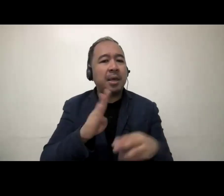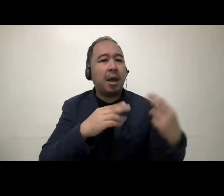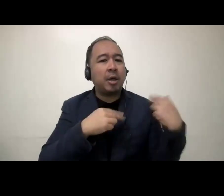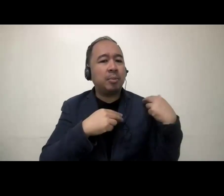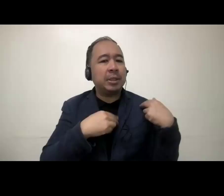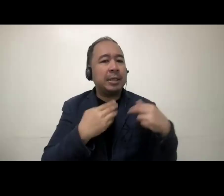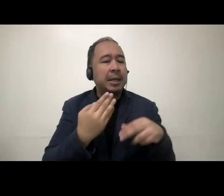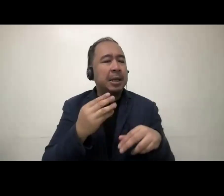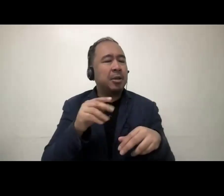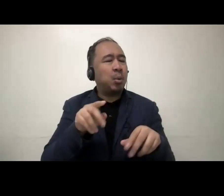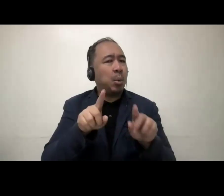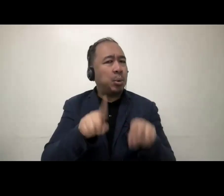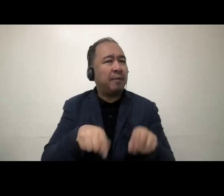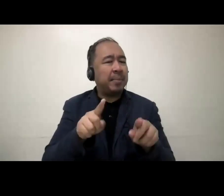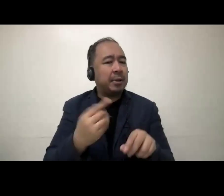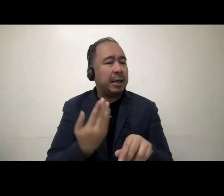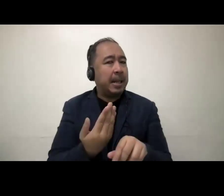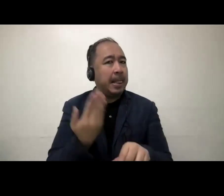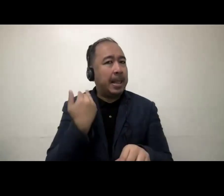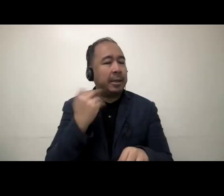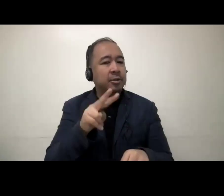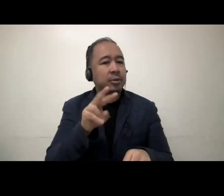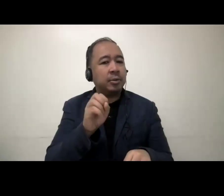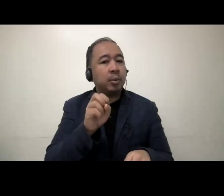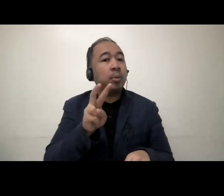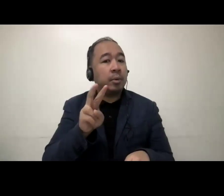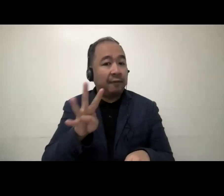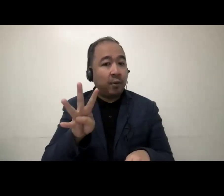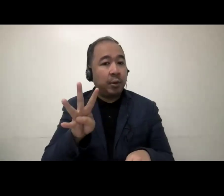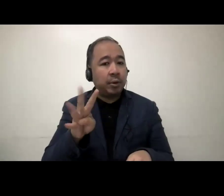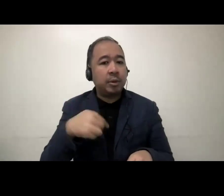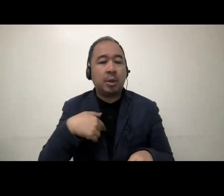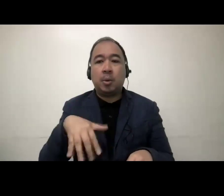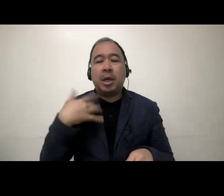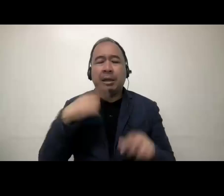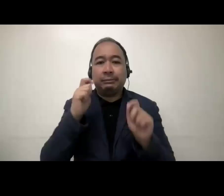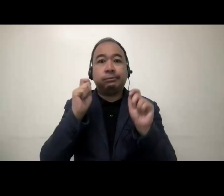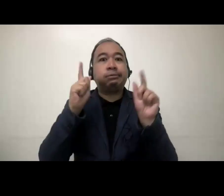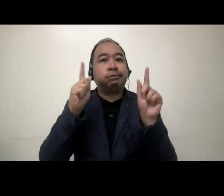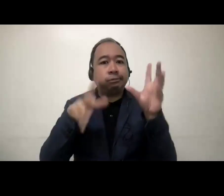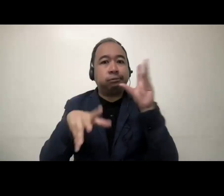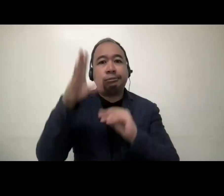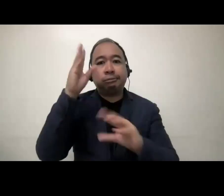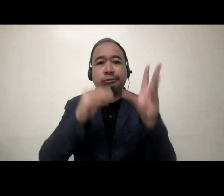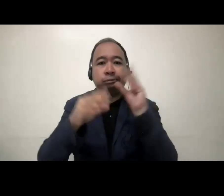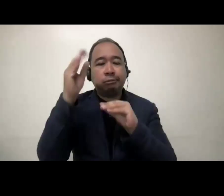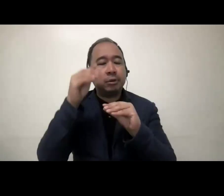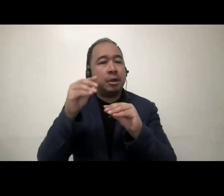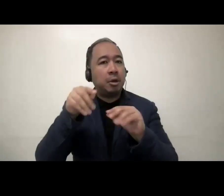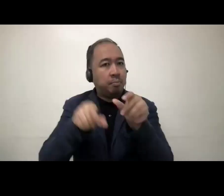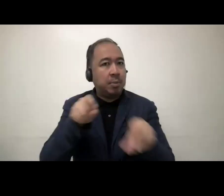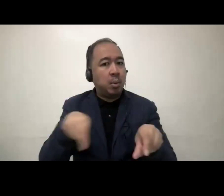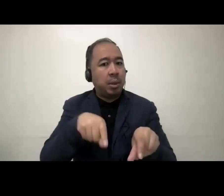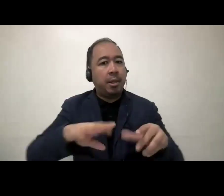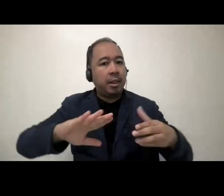an eye-opener to me to hear from people directly from the ground on how they have experienced impacts and how they